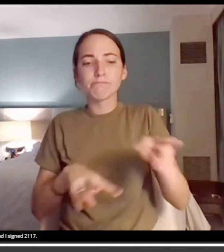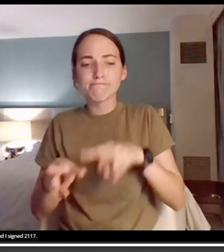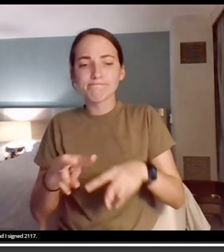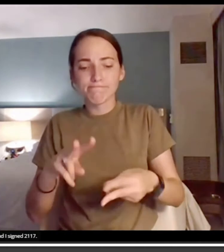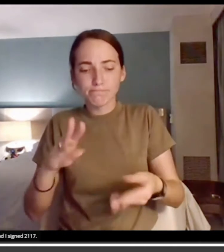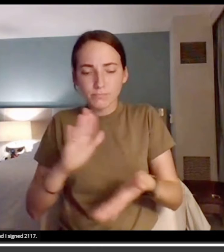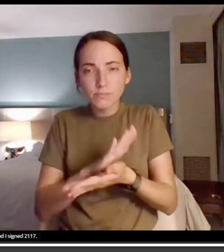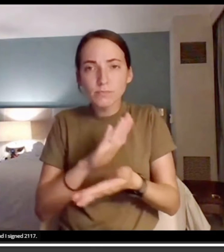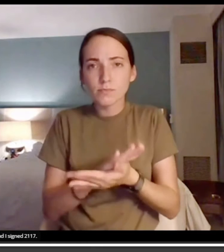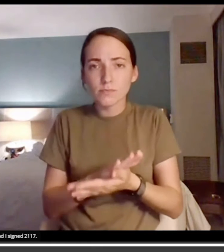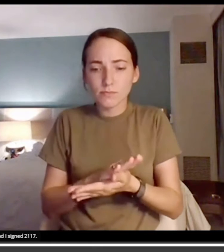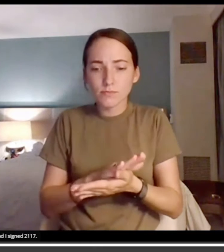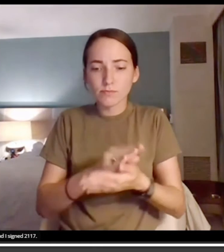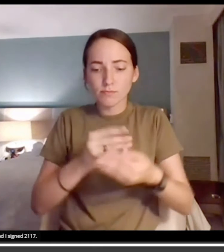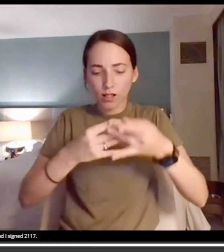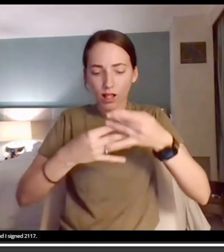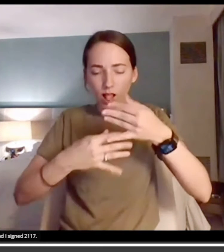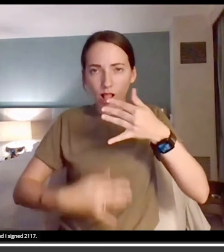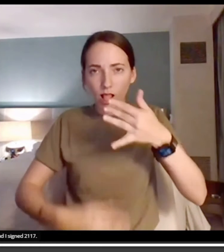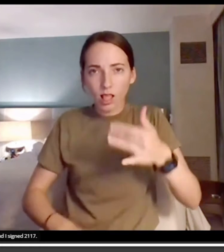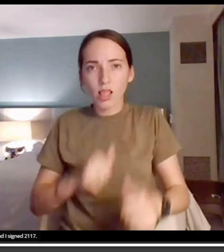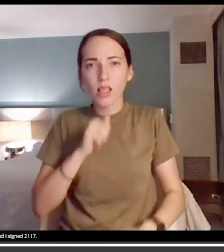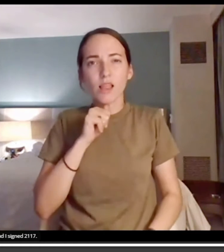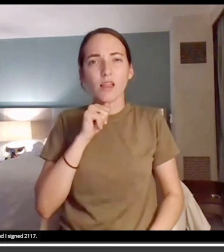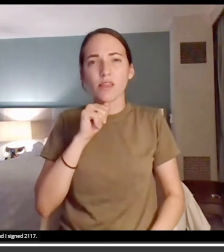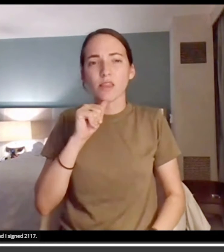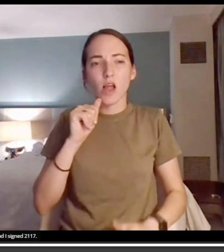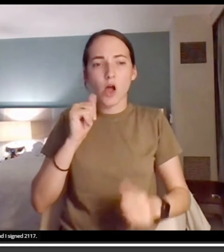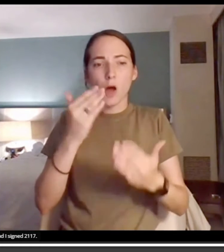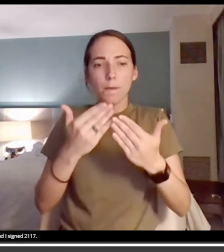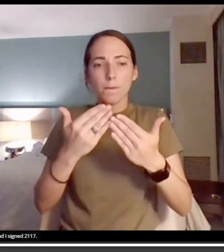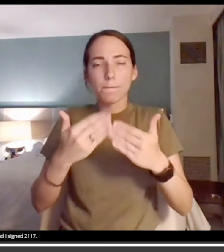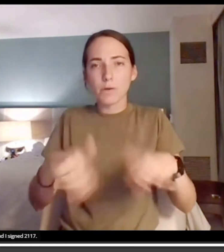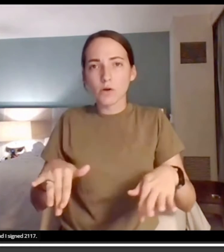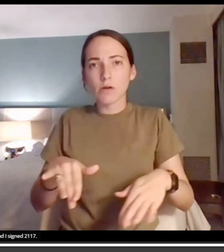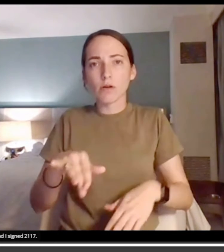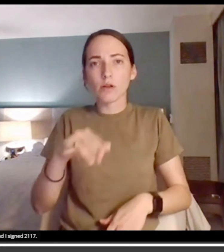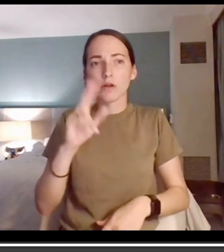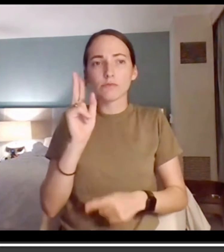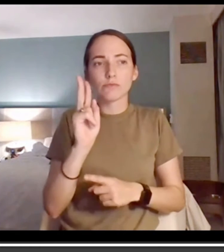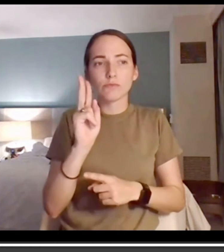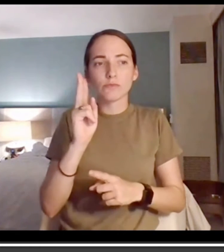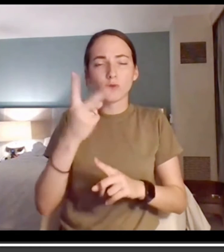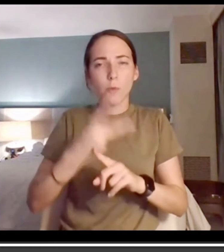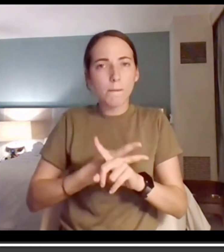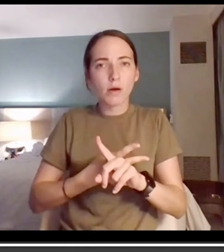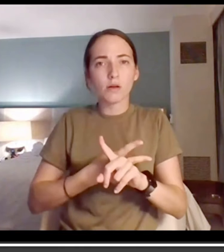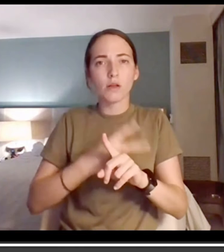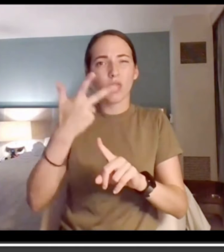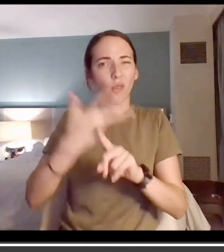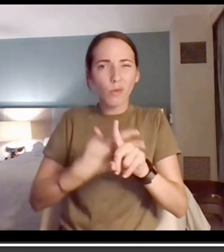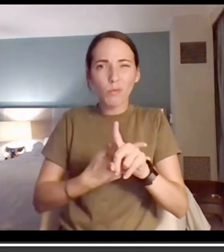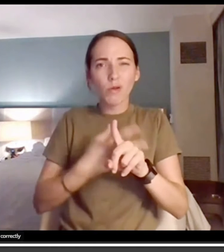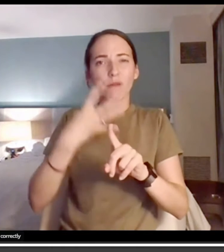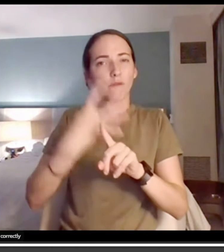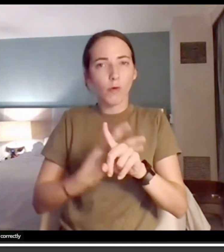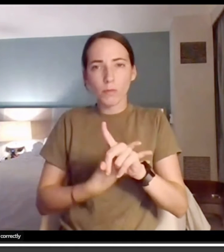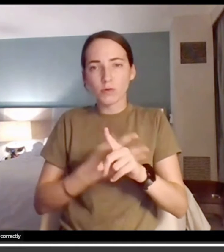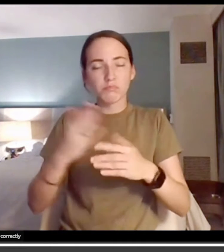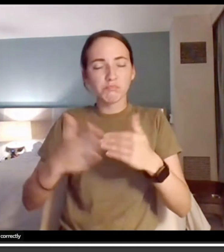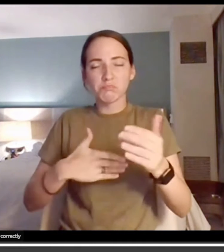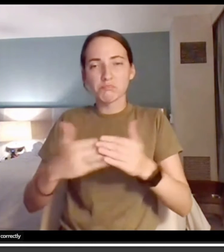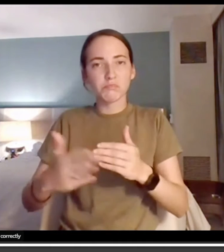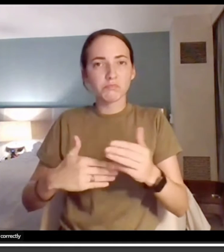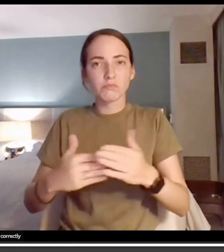a year, 18 months, 2 years, where you have not gone to the doctor. Even if you have a condition that is permanent and chronic,